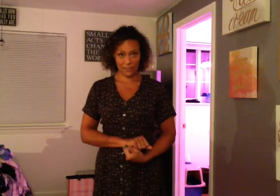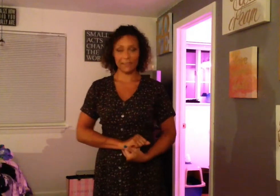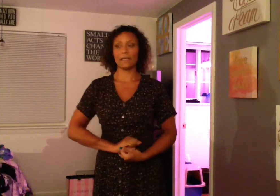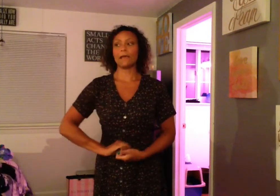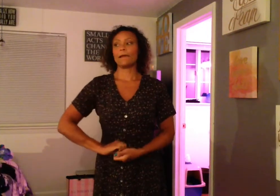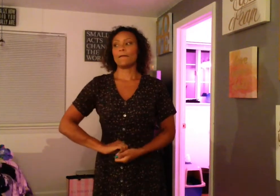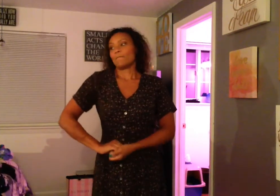darkness,